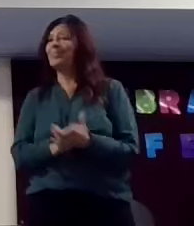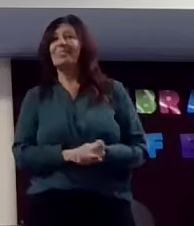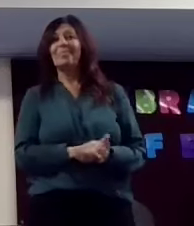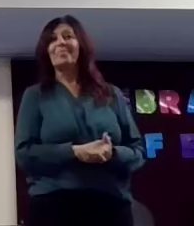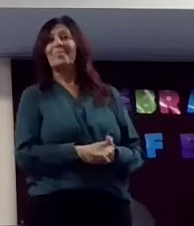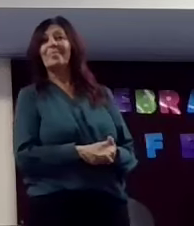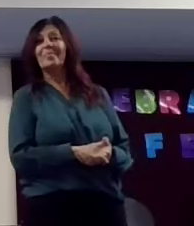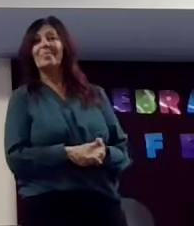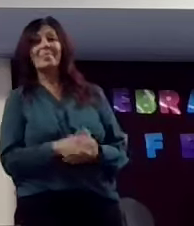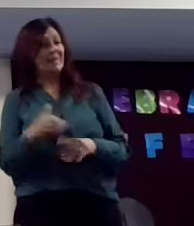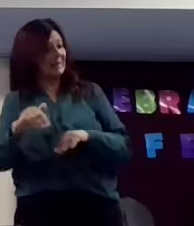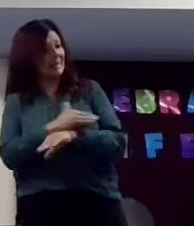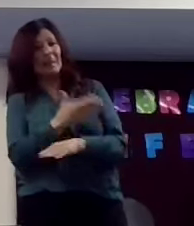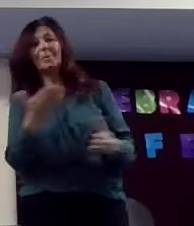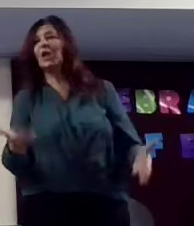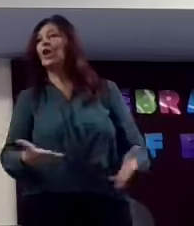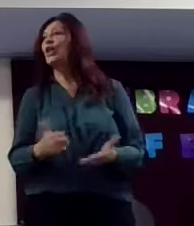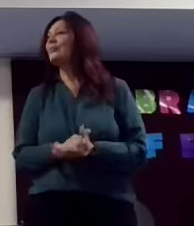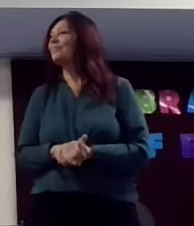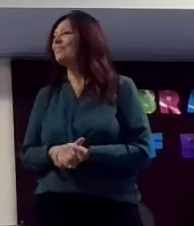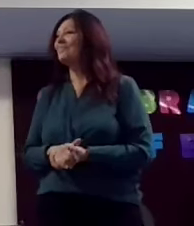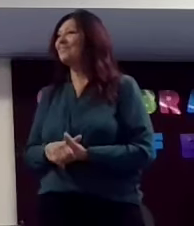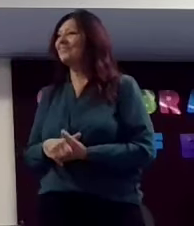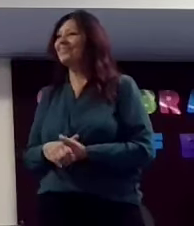okay. You can Yeah. send them here and you can. Very good.